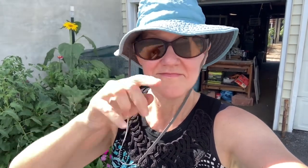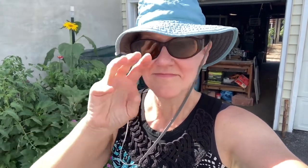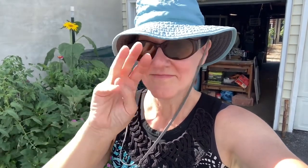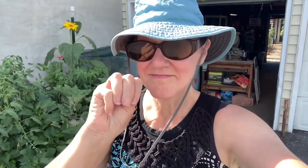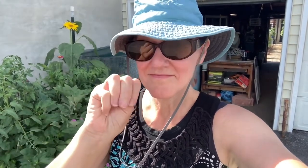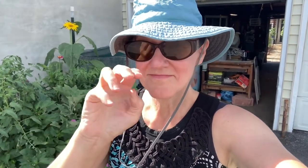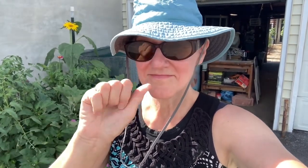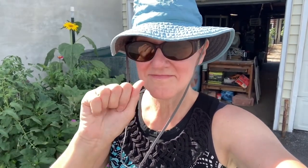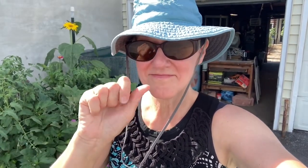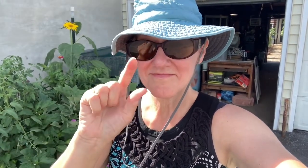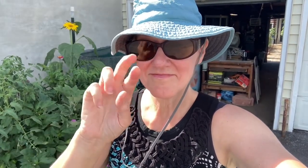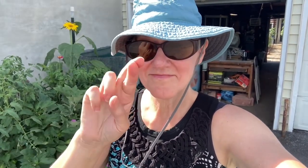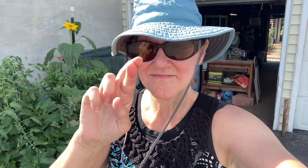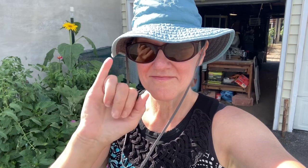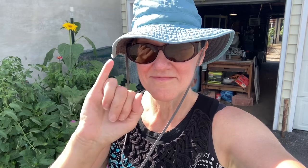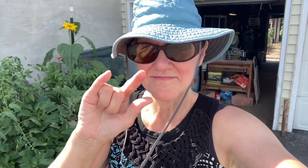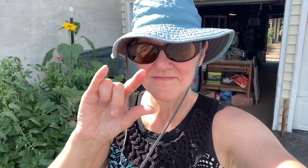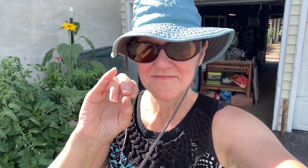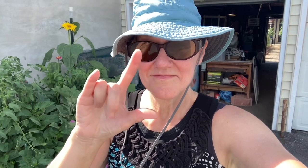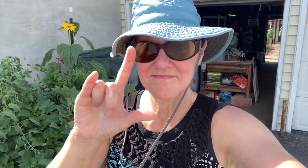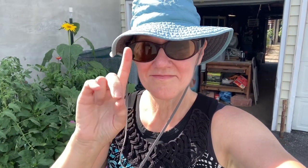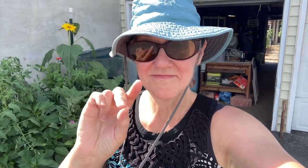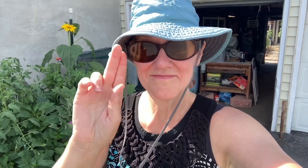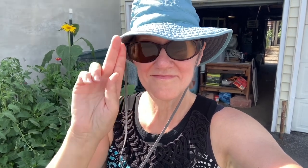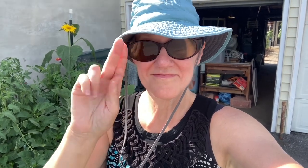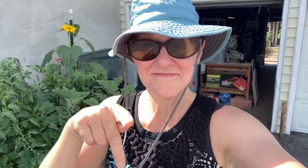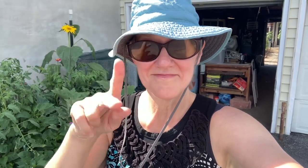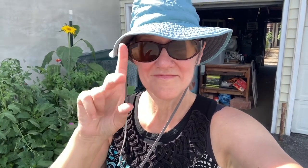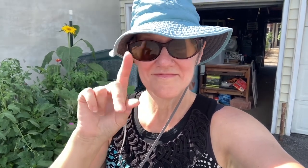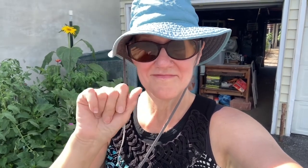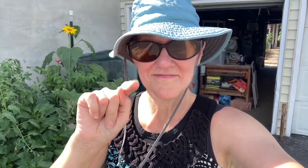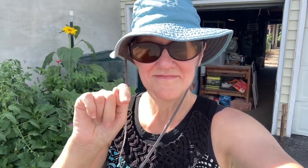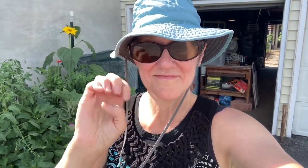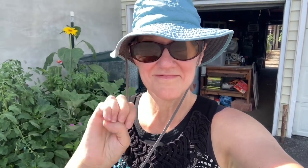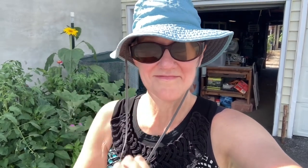Today we're going to have a marigolds update.